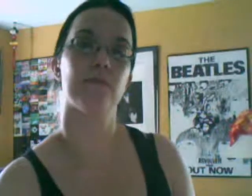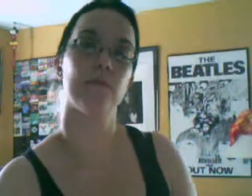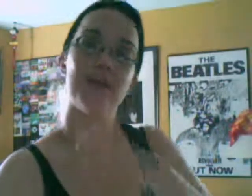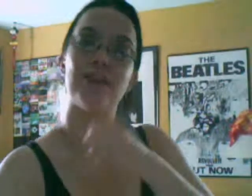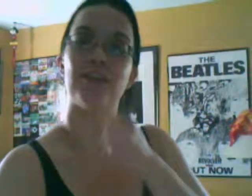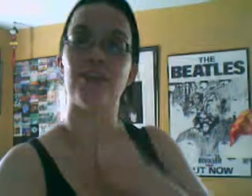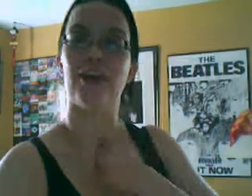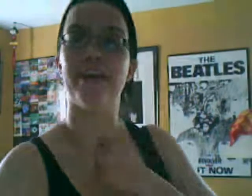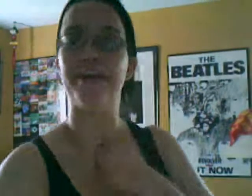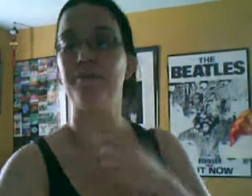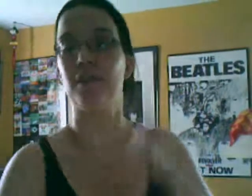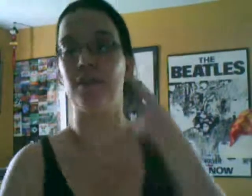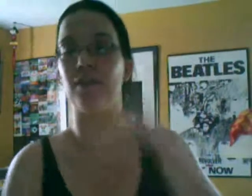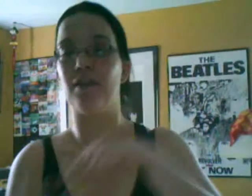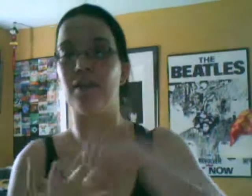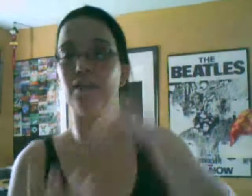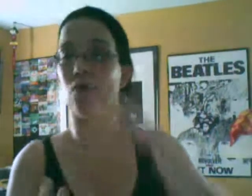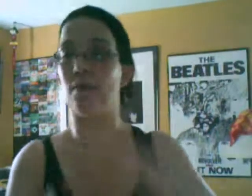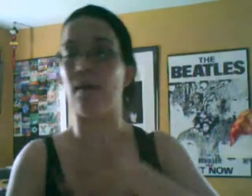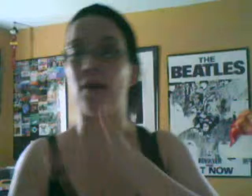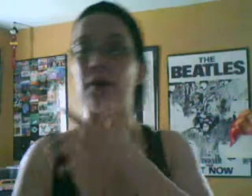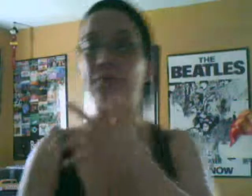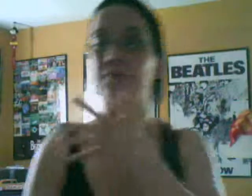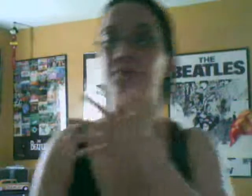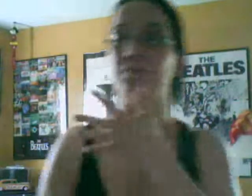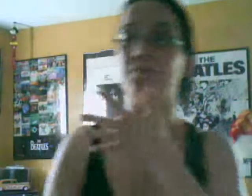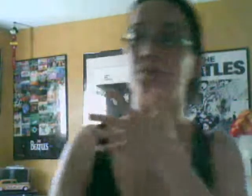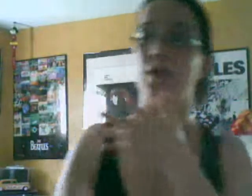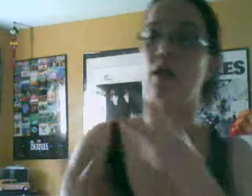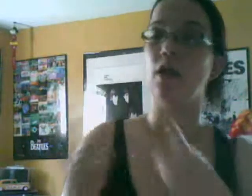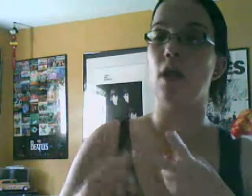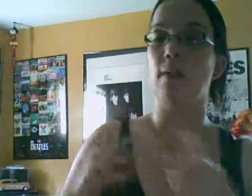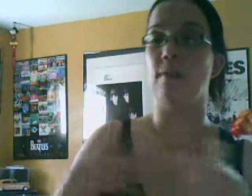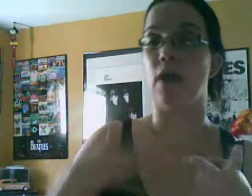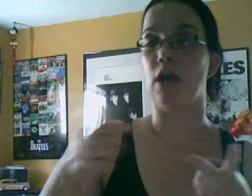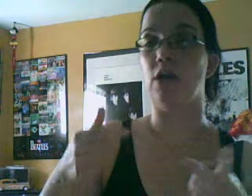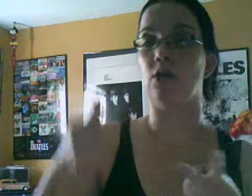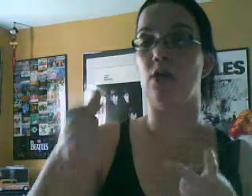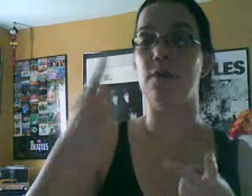I thank you for my mom and I My parents,